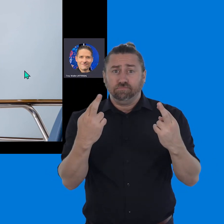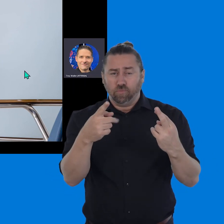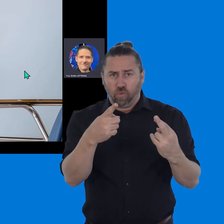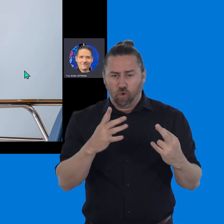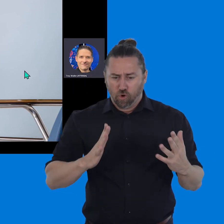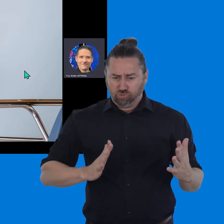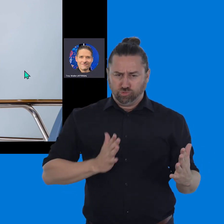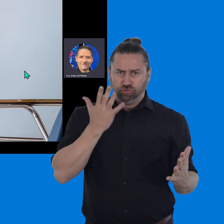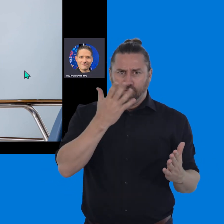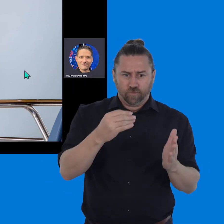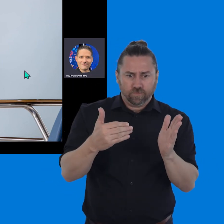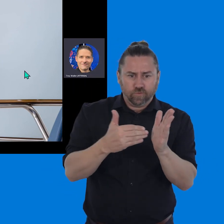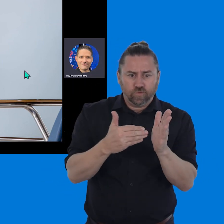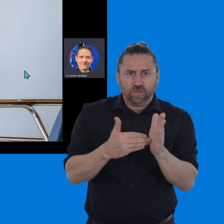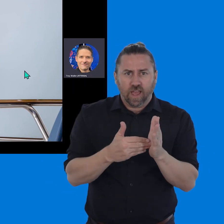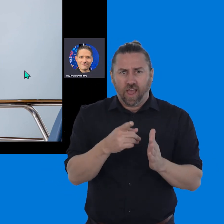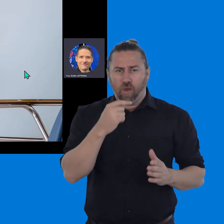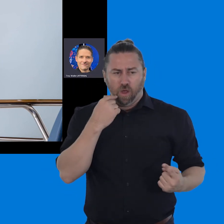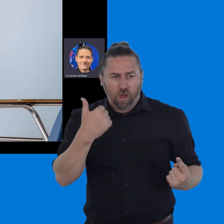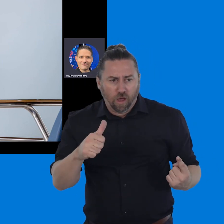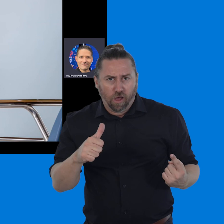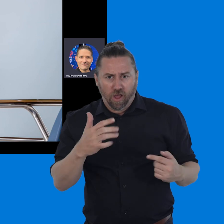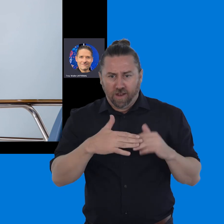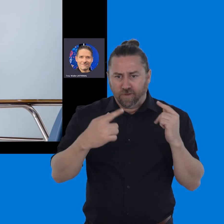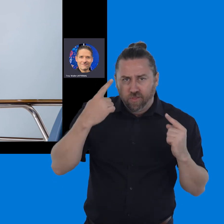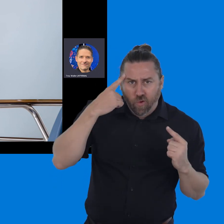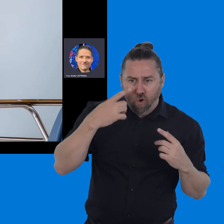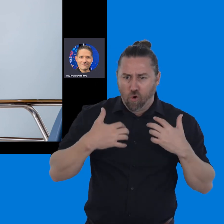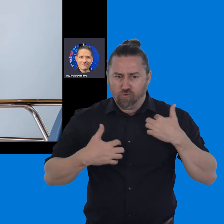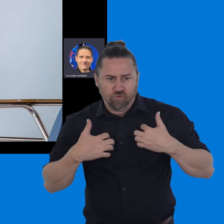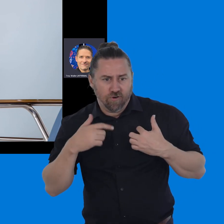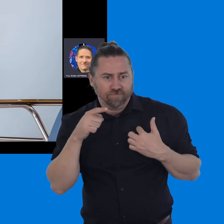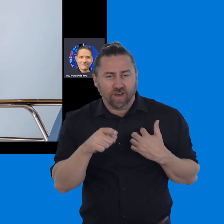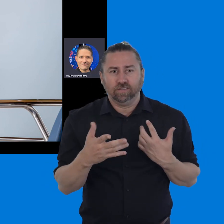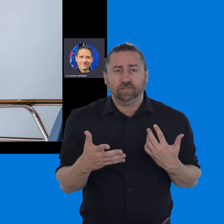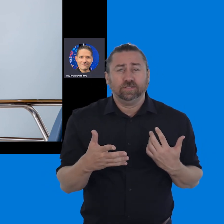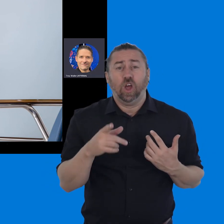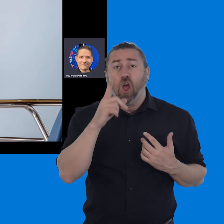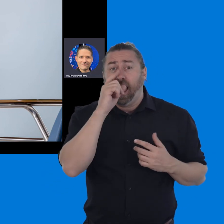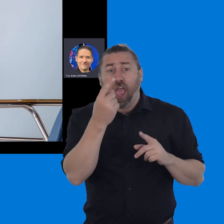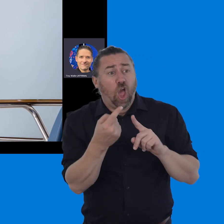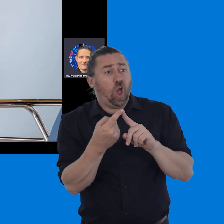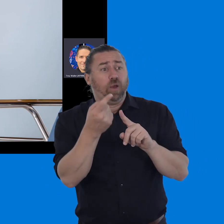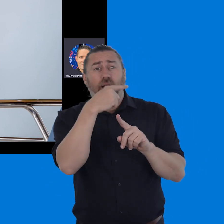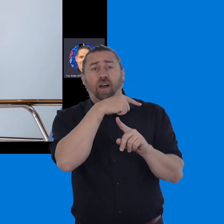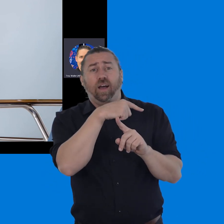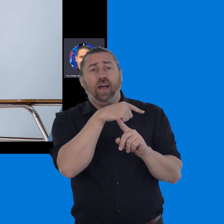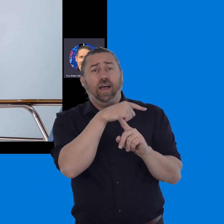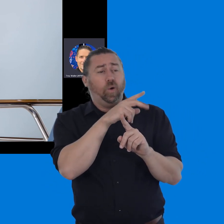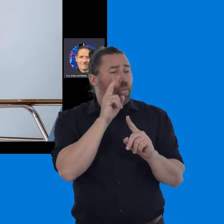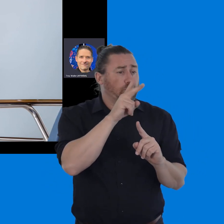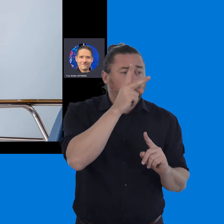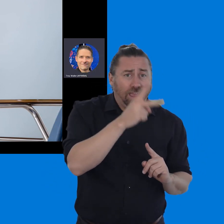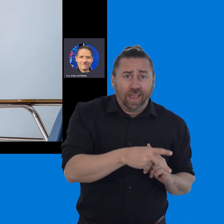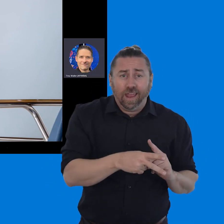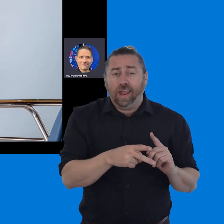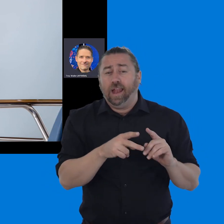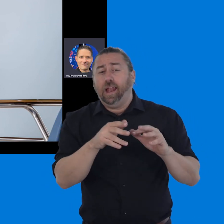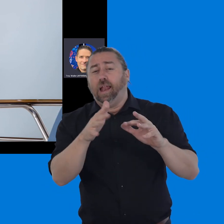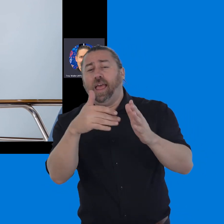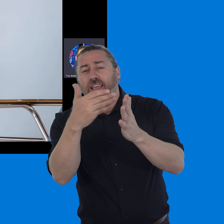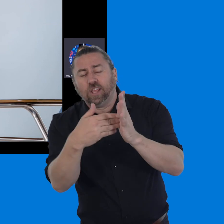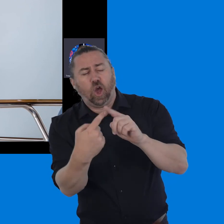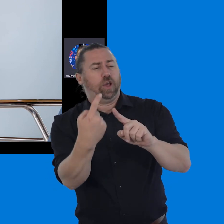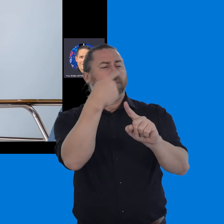well. So I hope you got a lot out of this today. I hope there was a lot that you've learned. Please understand that you can go back and watch this